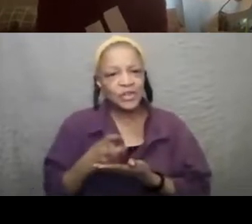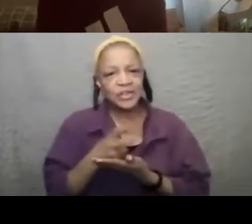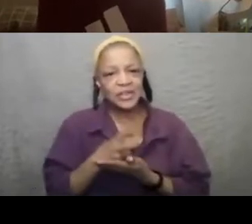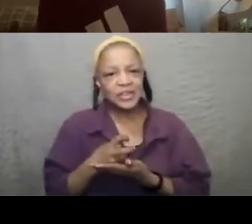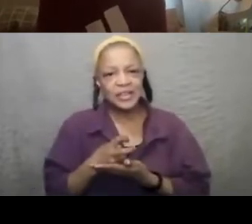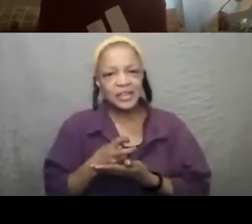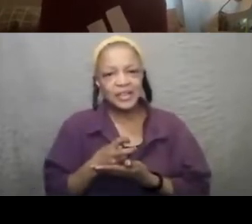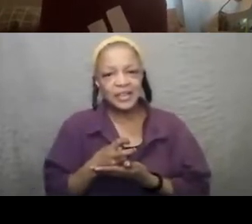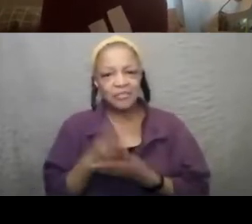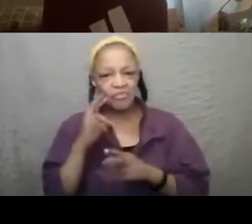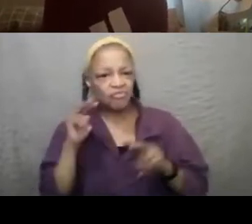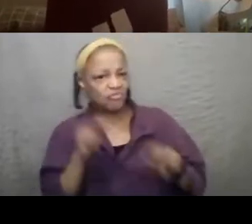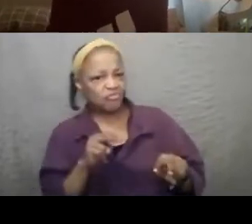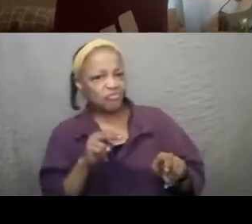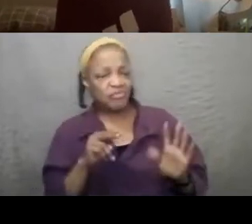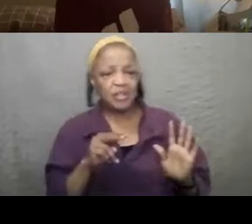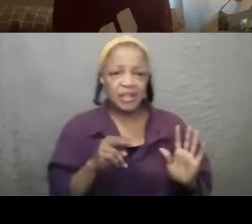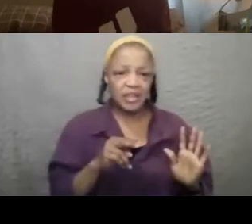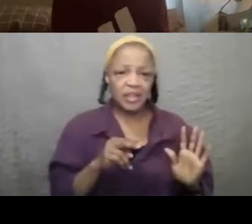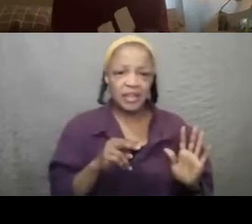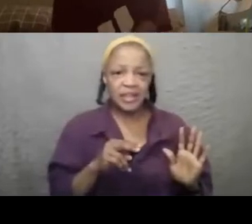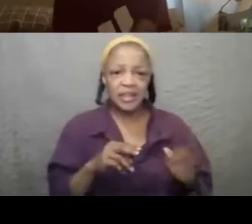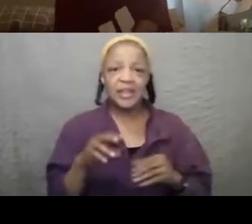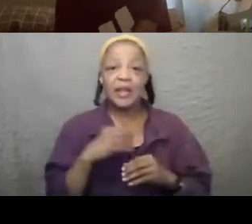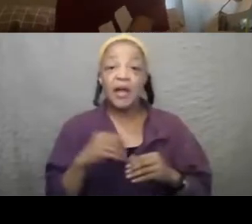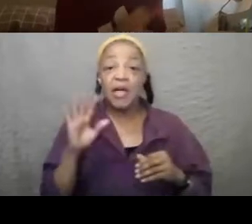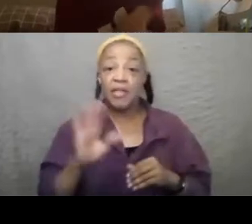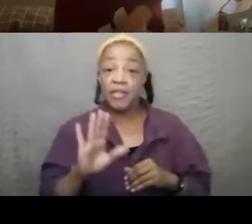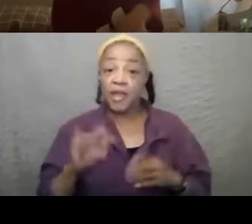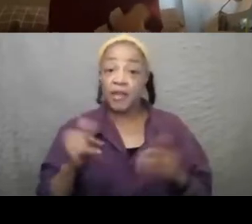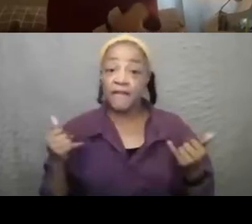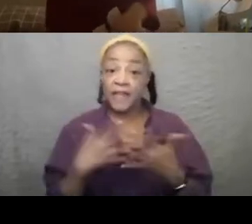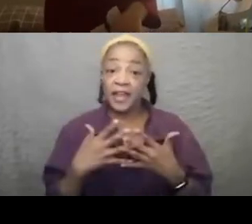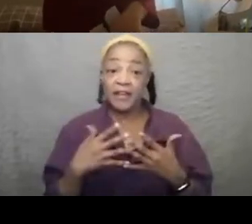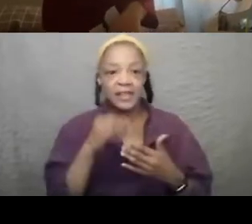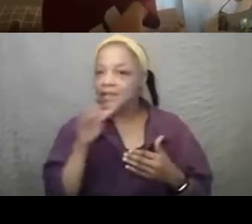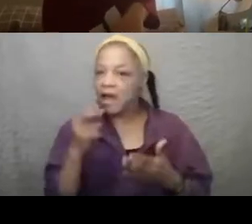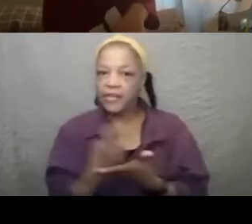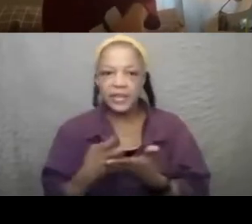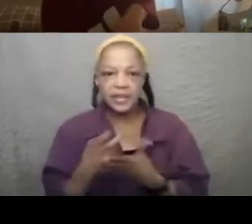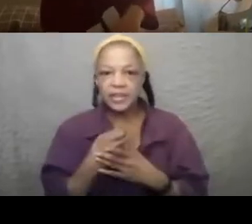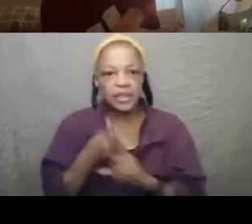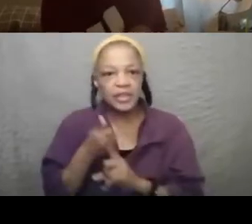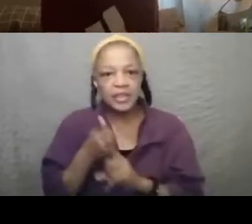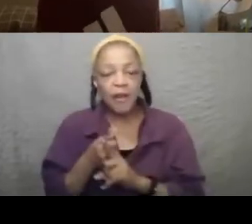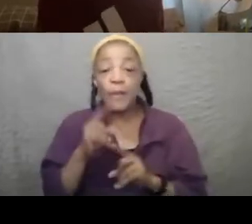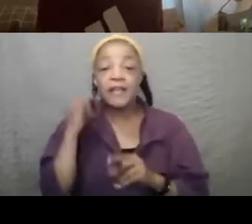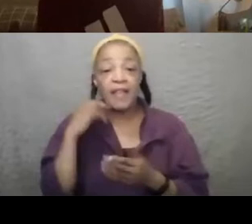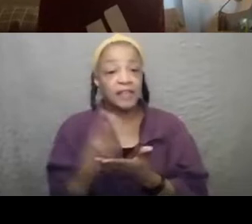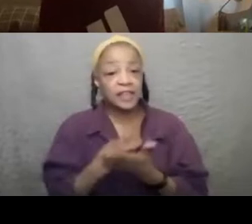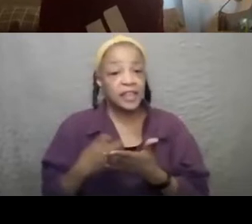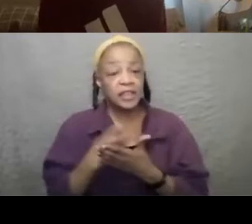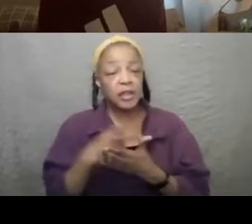fear often is not the seizures, but if they have a seizure in a public space, someone will